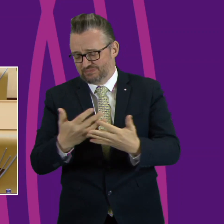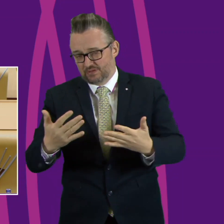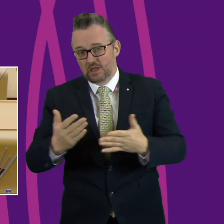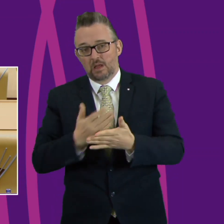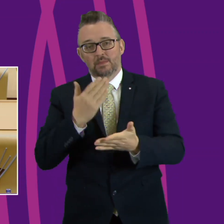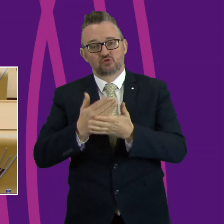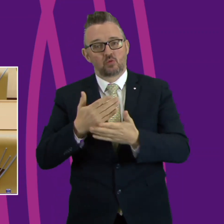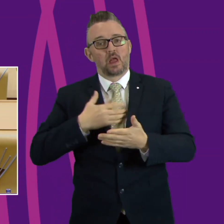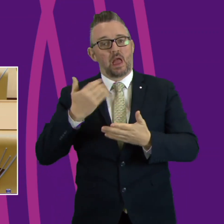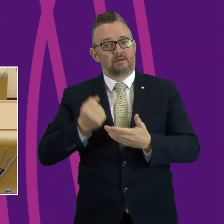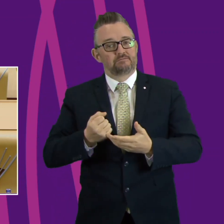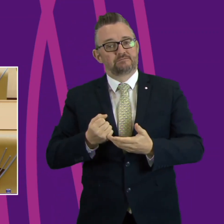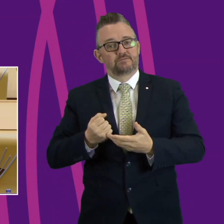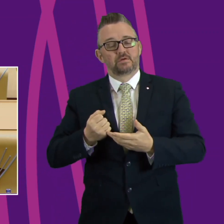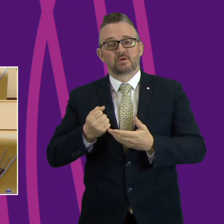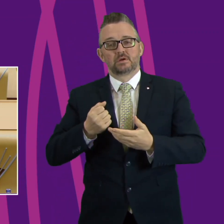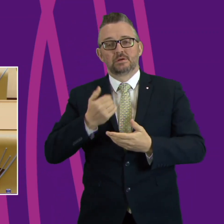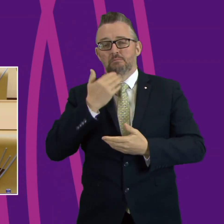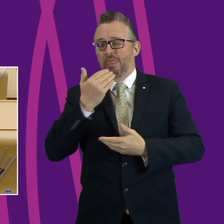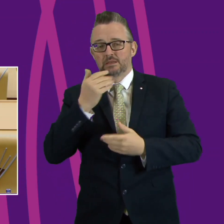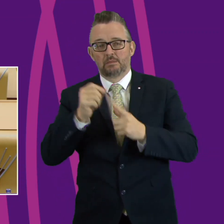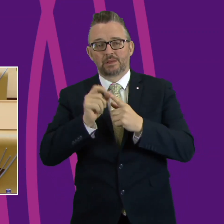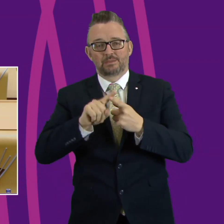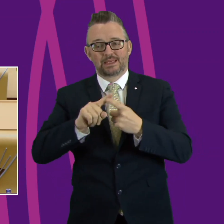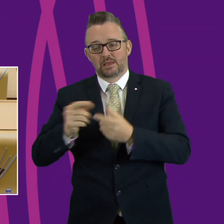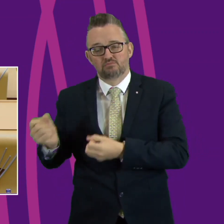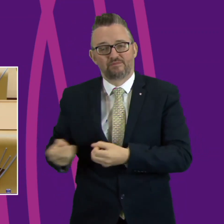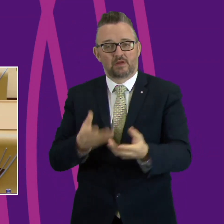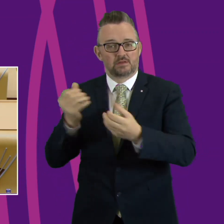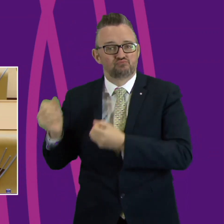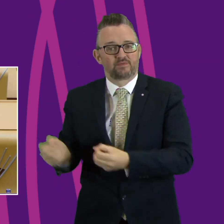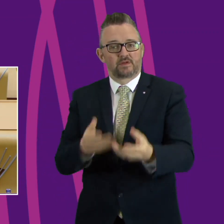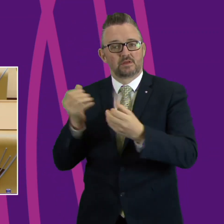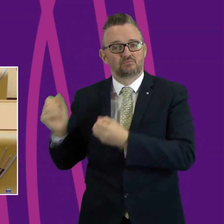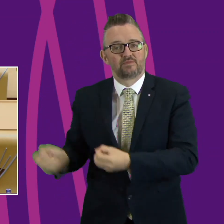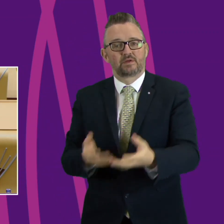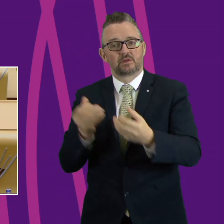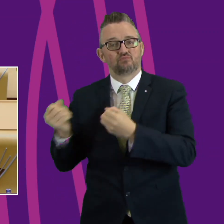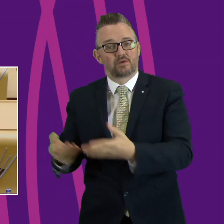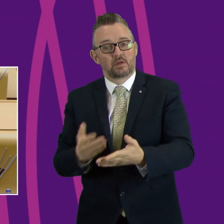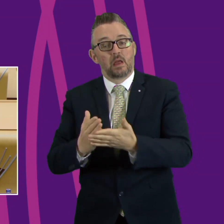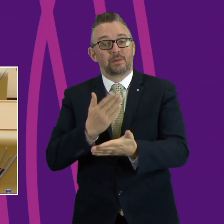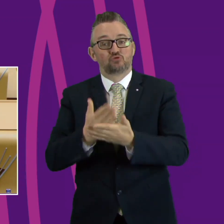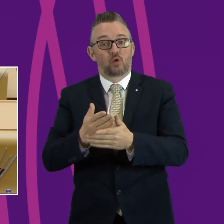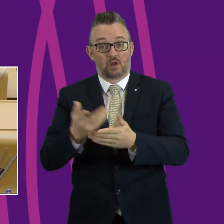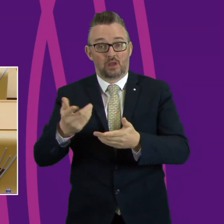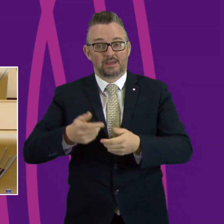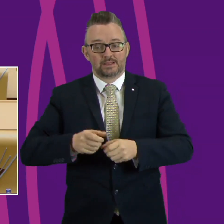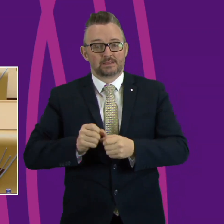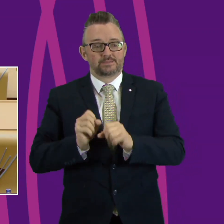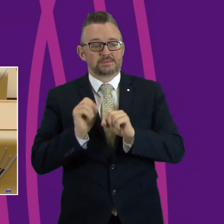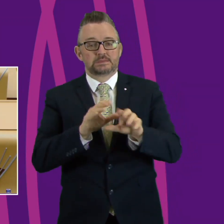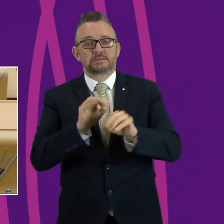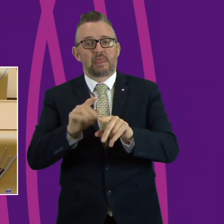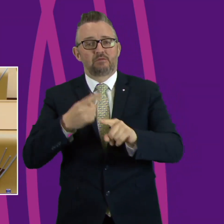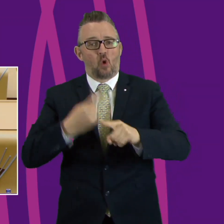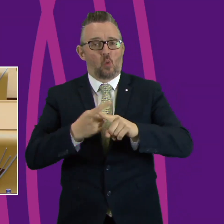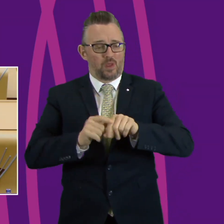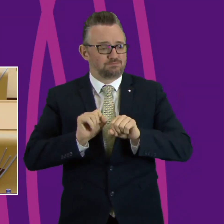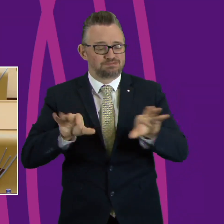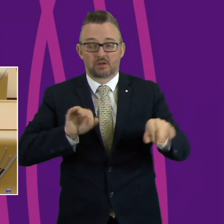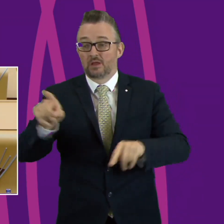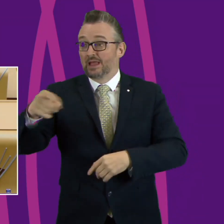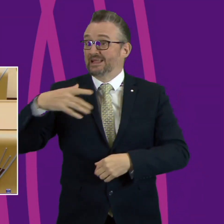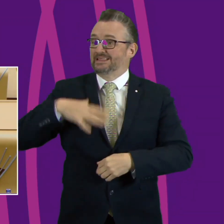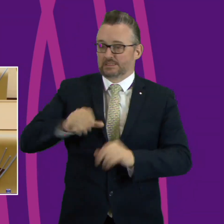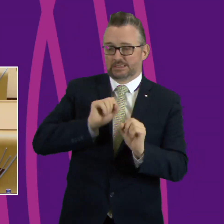have a continuous through flow of PPE, but more importantly, that it is distributed quickly to those areas that